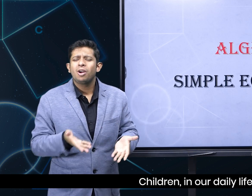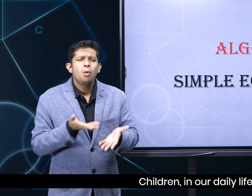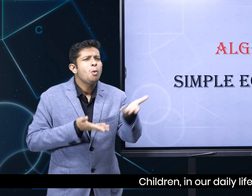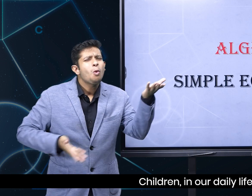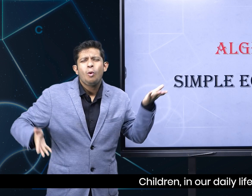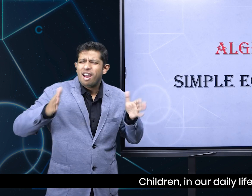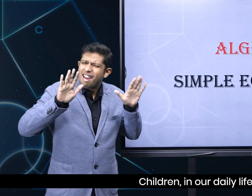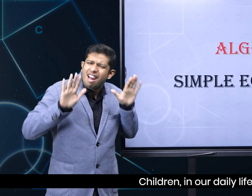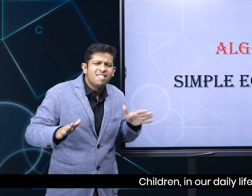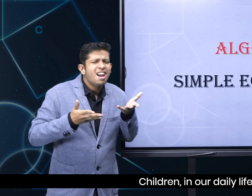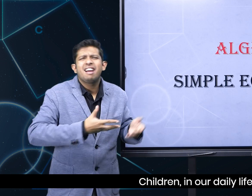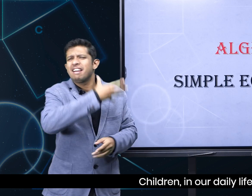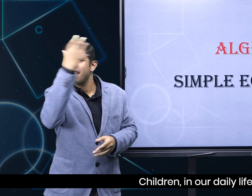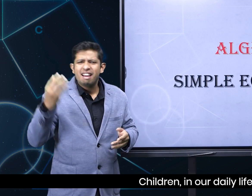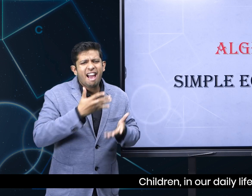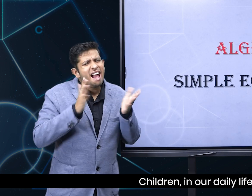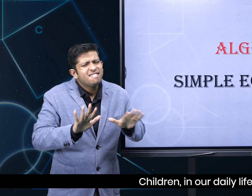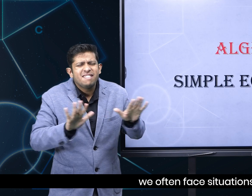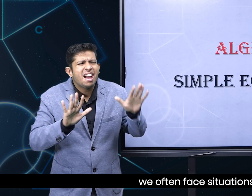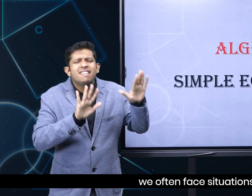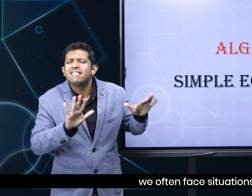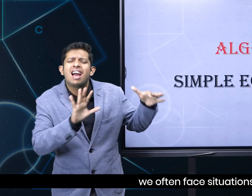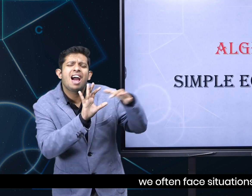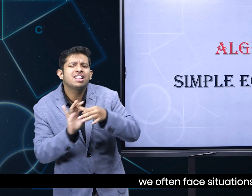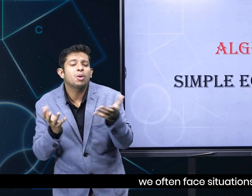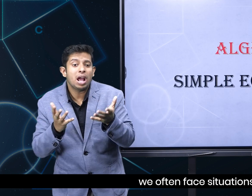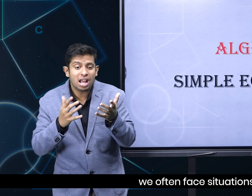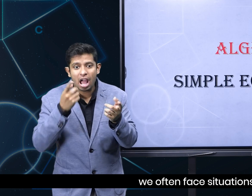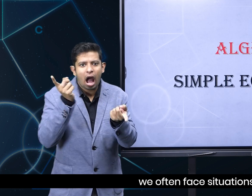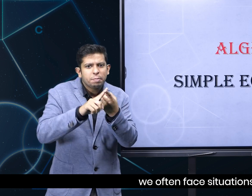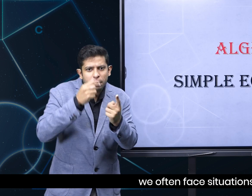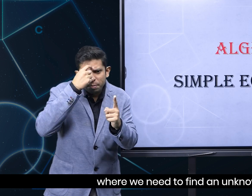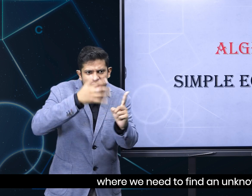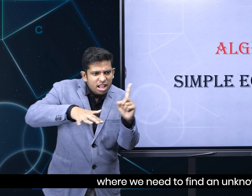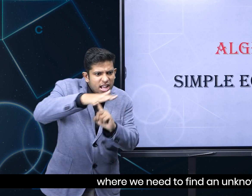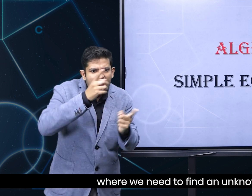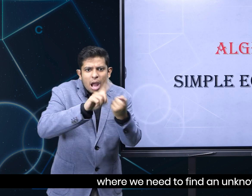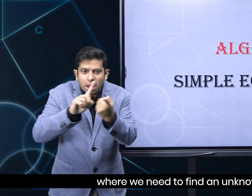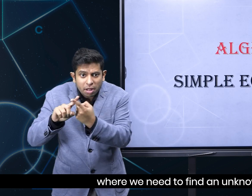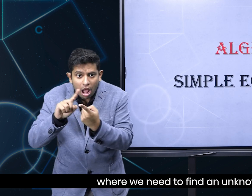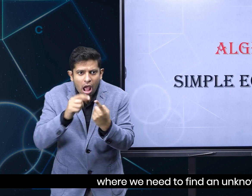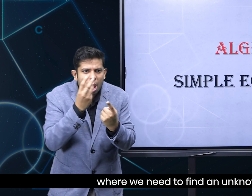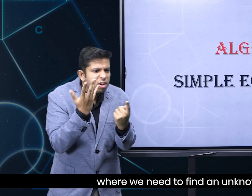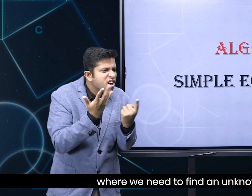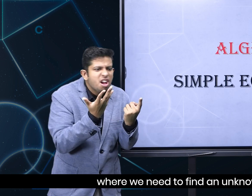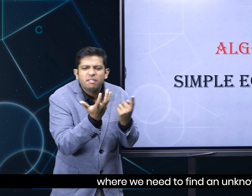Children, in our daily life, we often face situations where we need to find an unknown